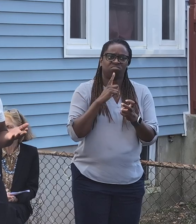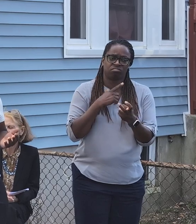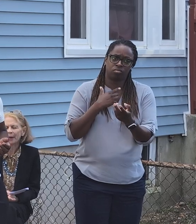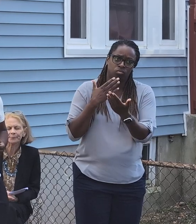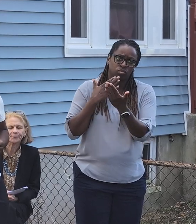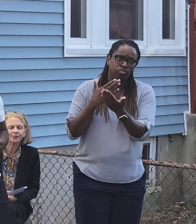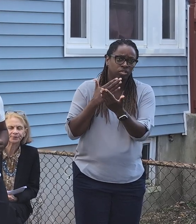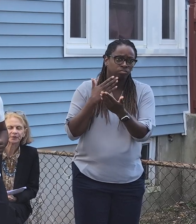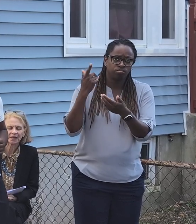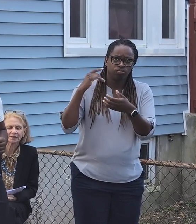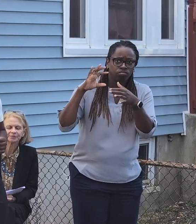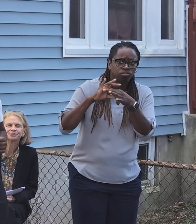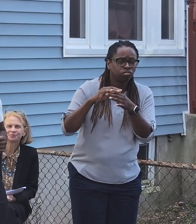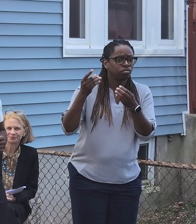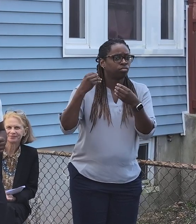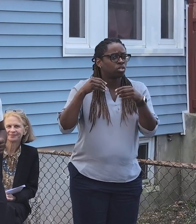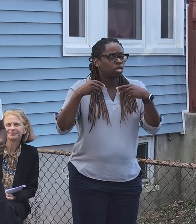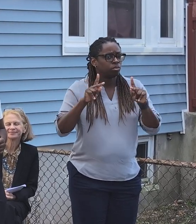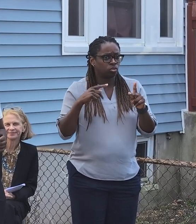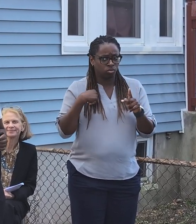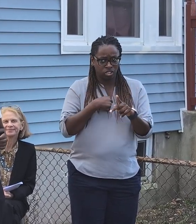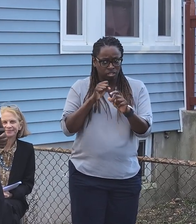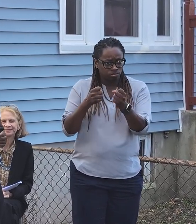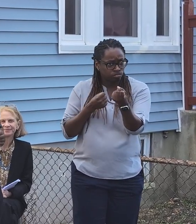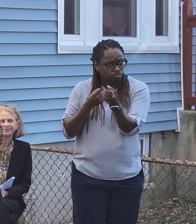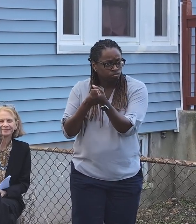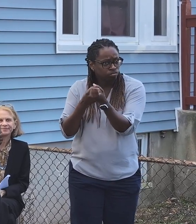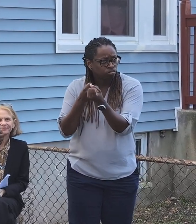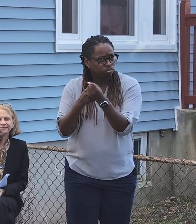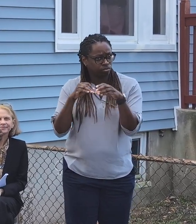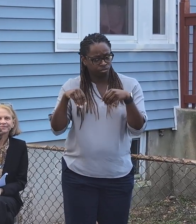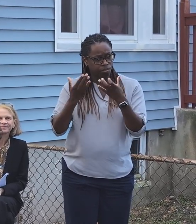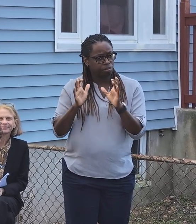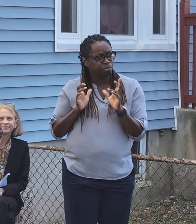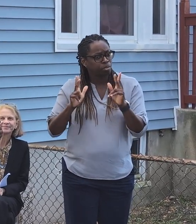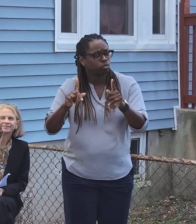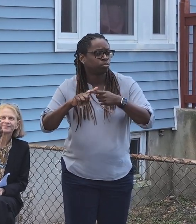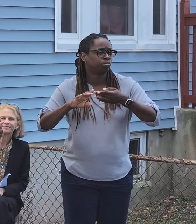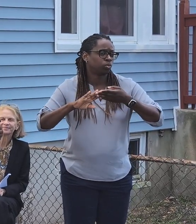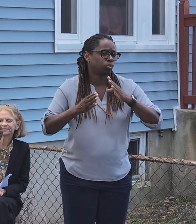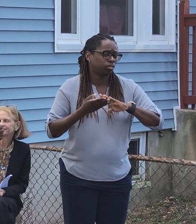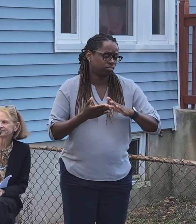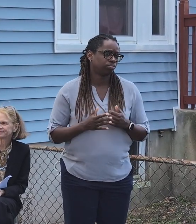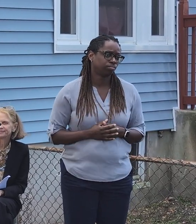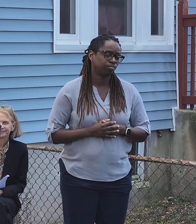us to give back to the community. Just want to say a little word.